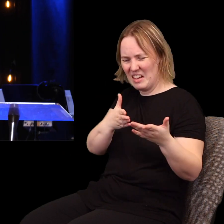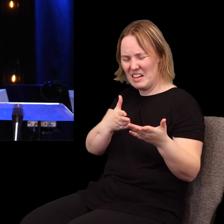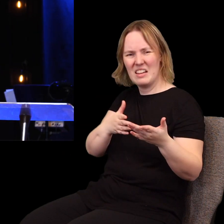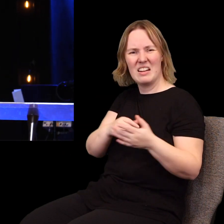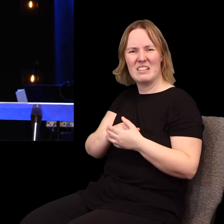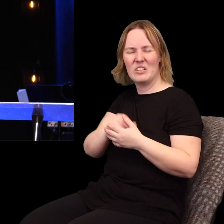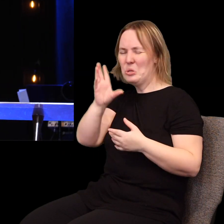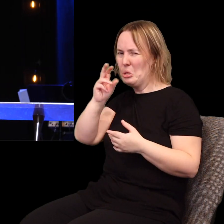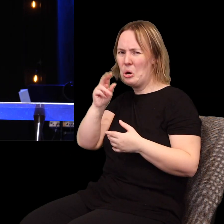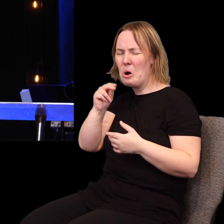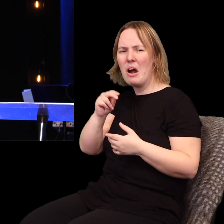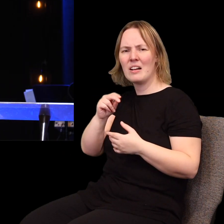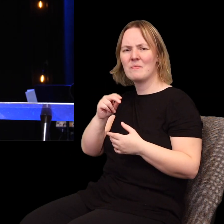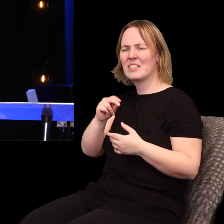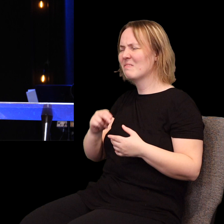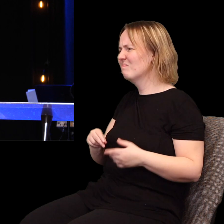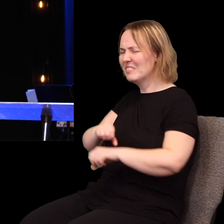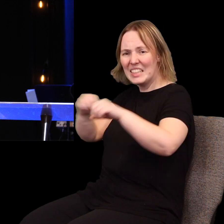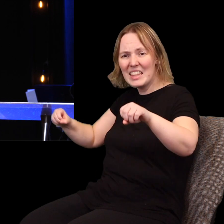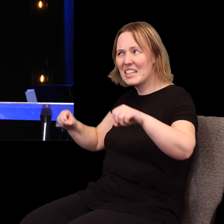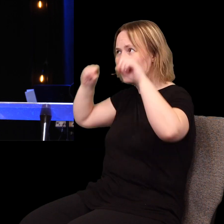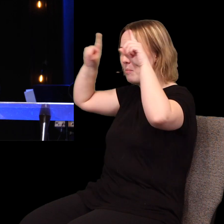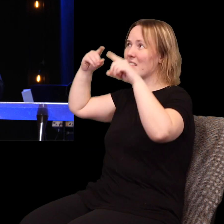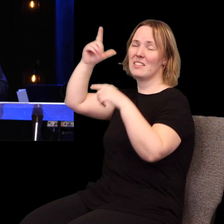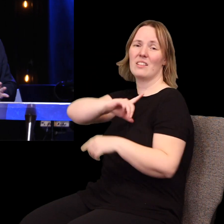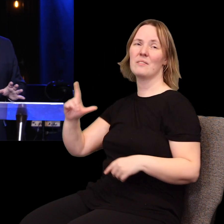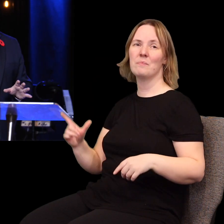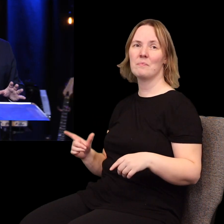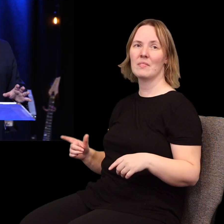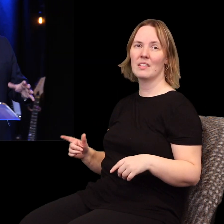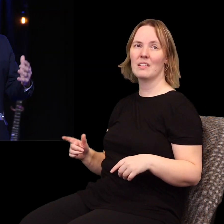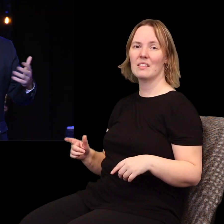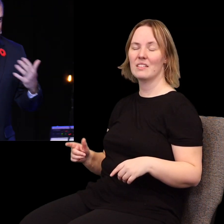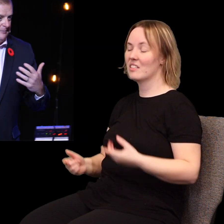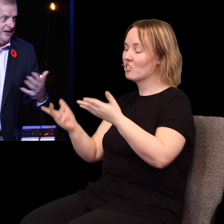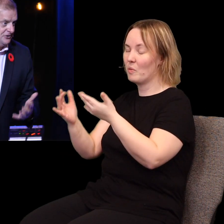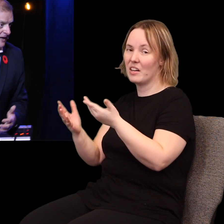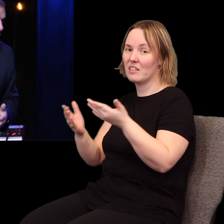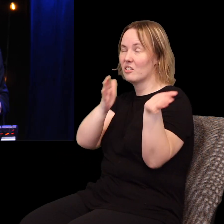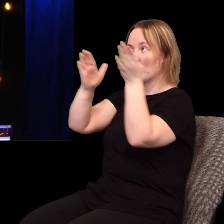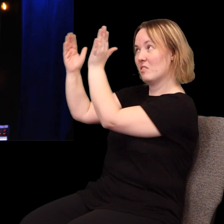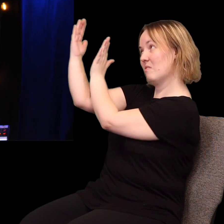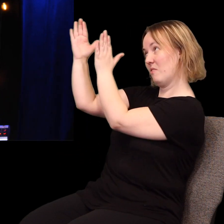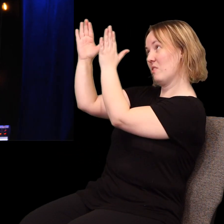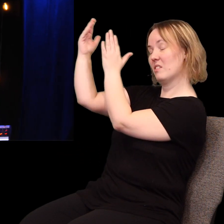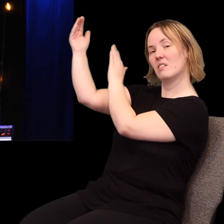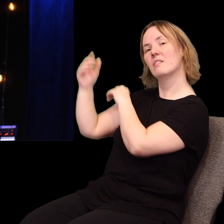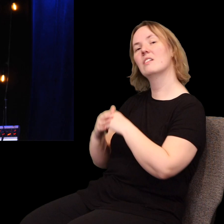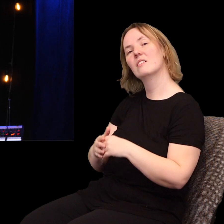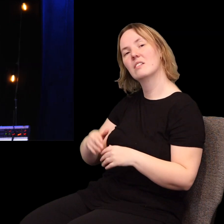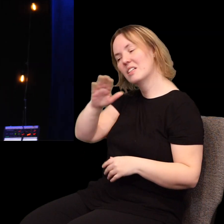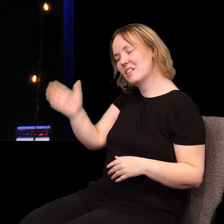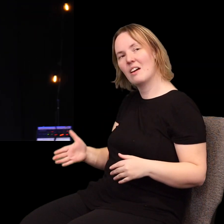I didn't know he was going to slack off or she was going to slack off. No, nothing surprises the Lord. He's just saying, listen, I'm just waiting for you to get back on track. I'm just waiting for you